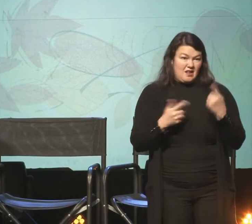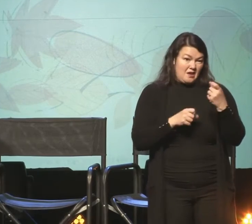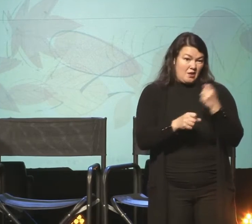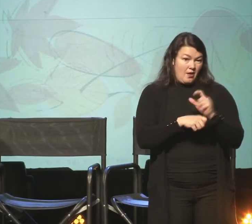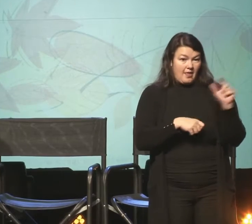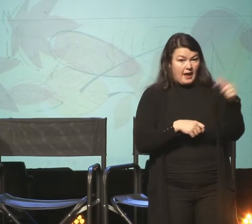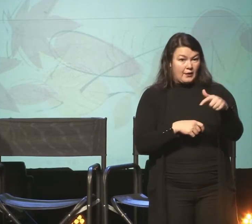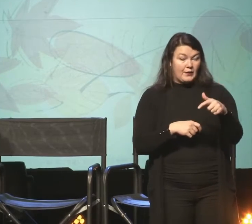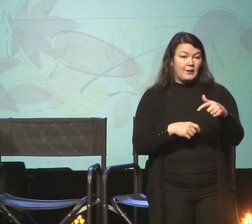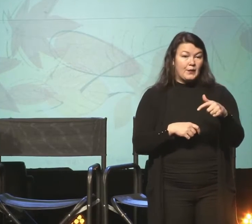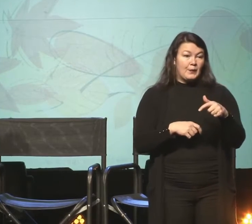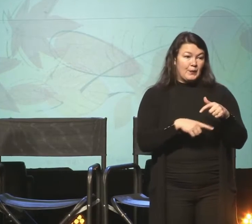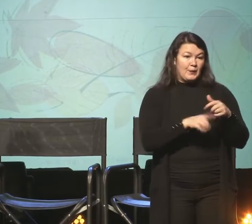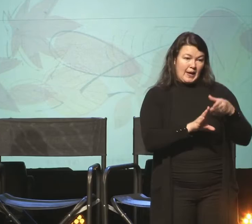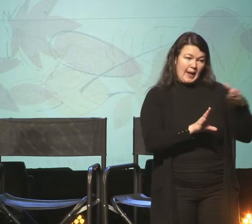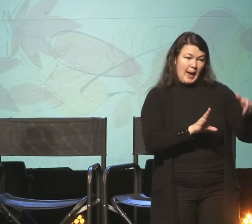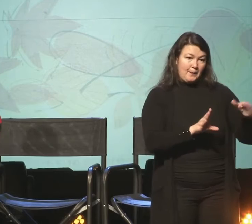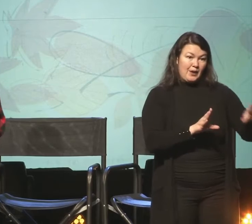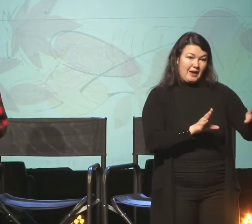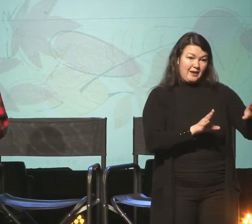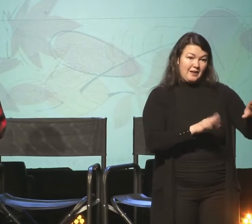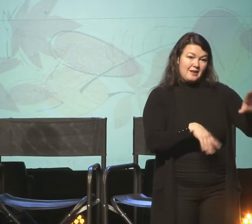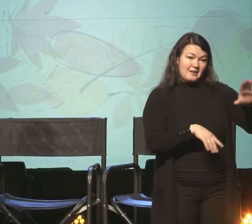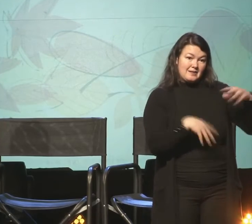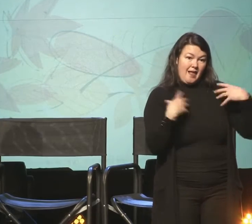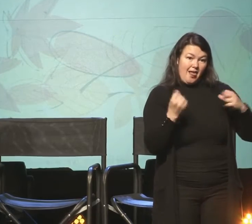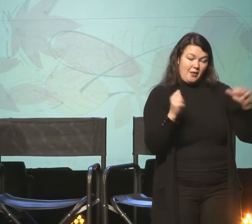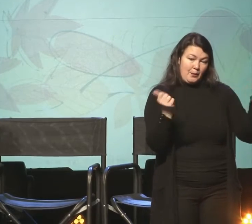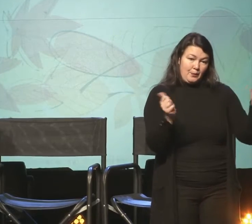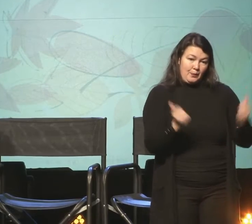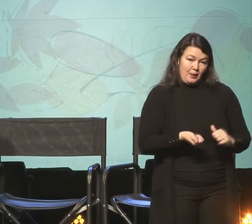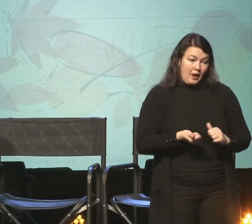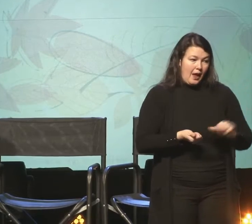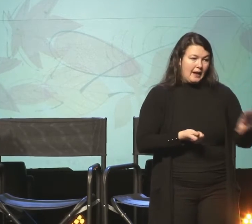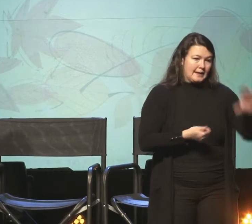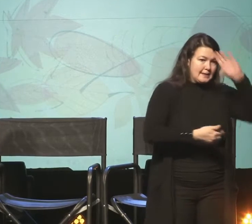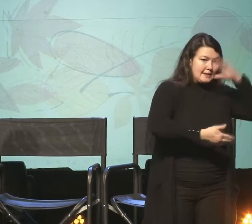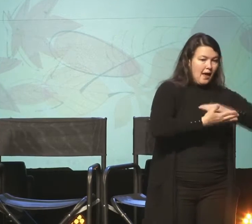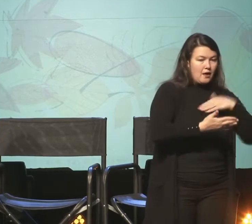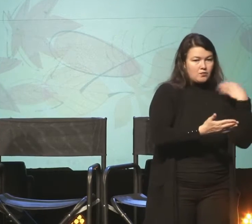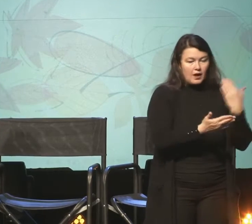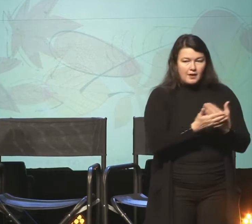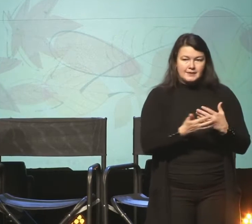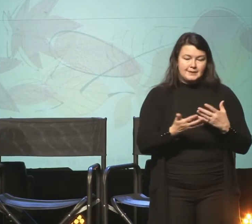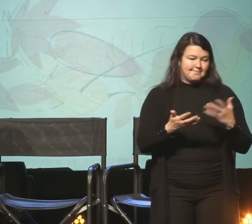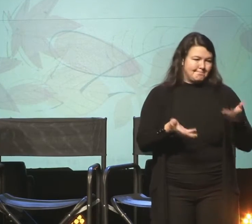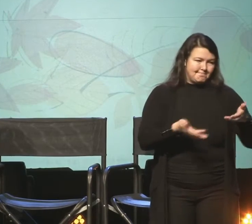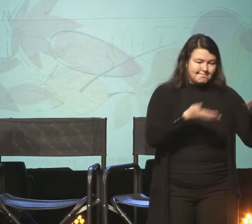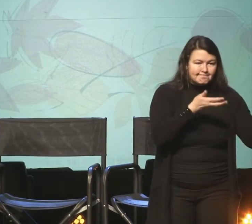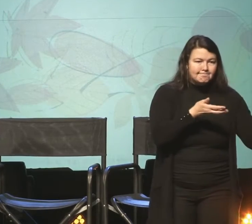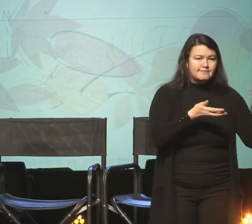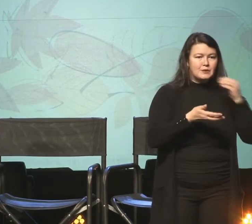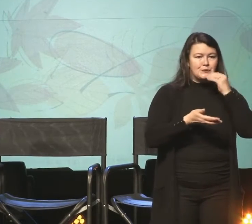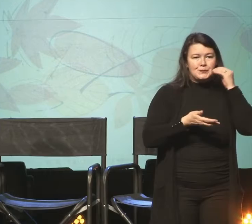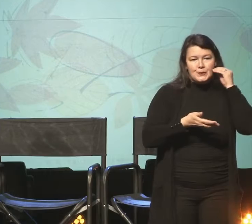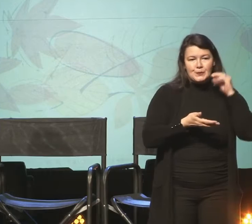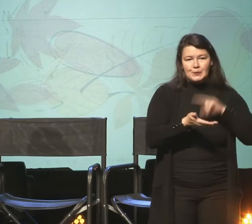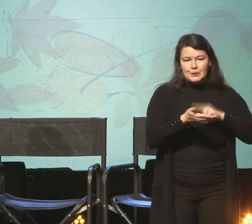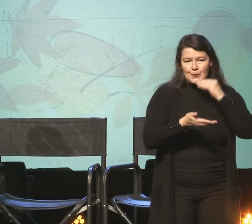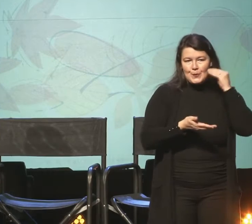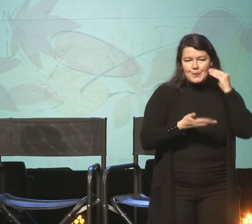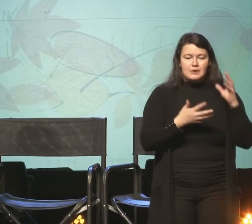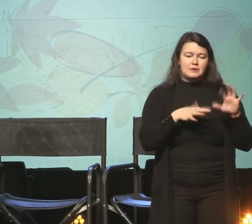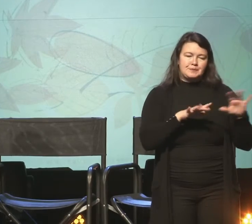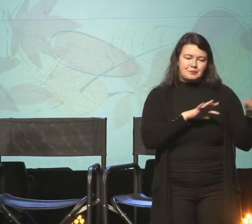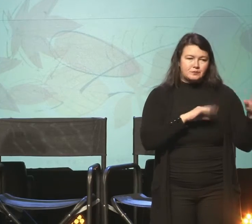year later, Mr. Grady's health turns bad, and his son comes, and they have to kind of remove him from the house and get him into an assisted care